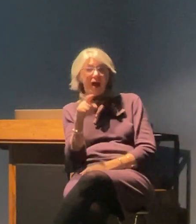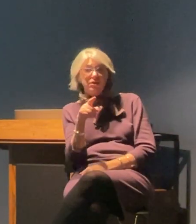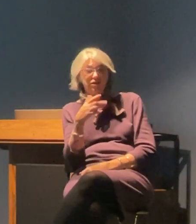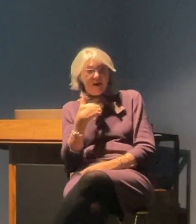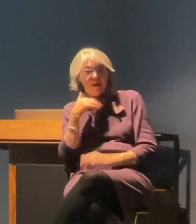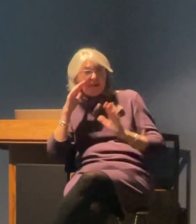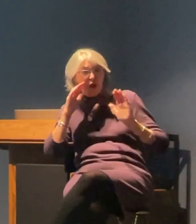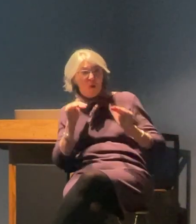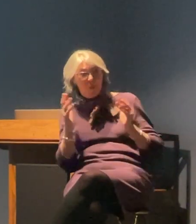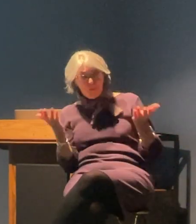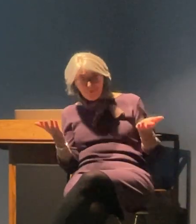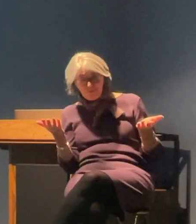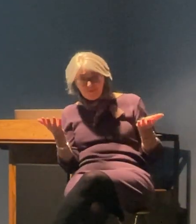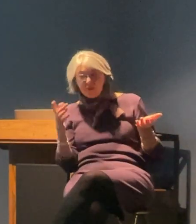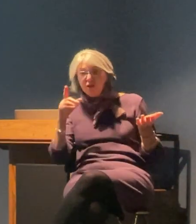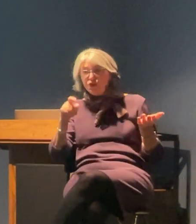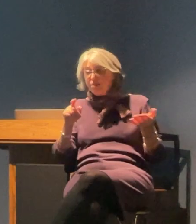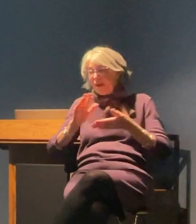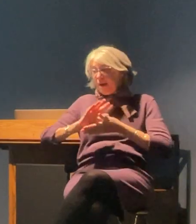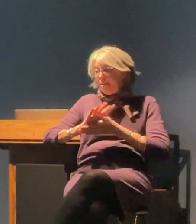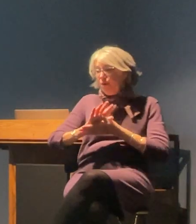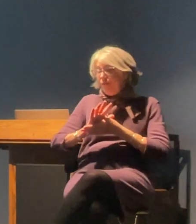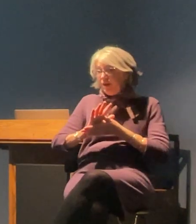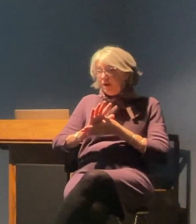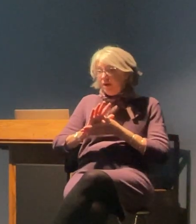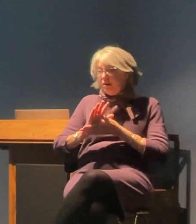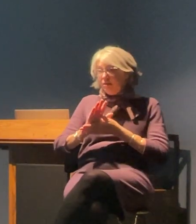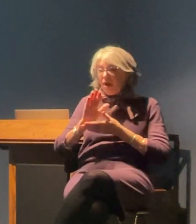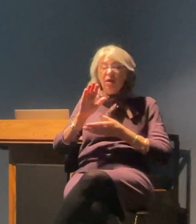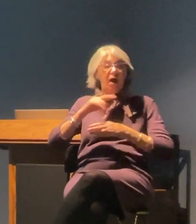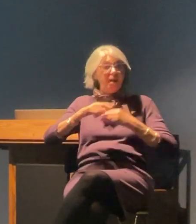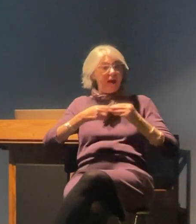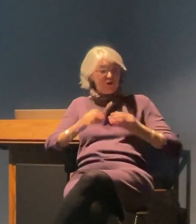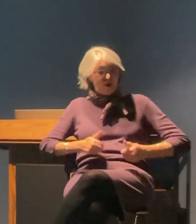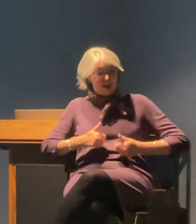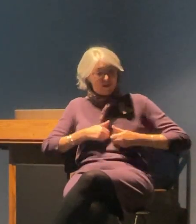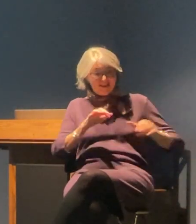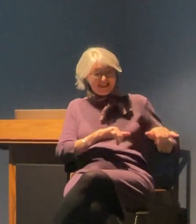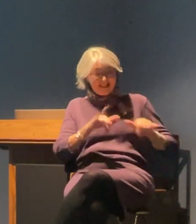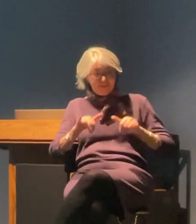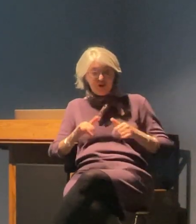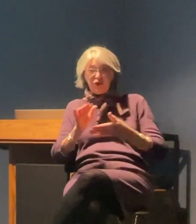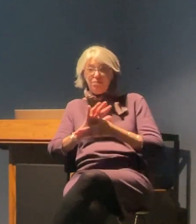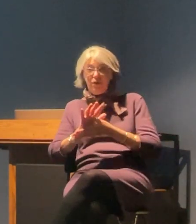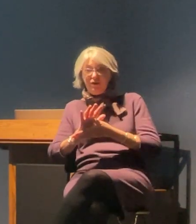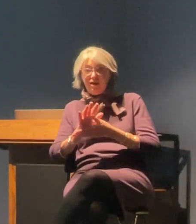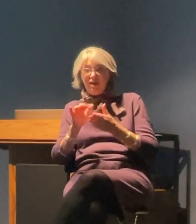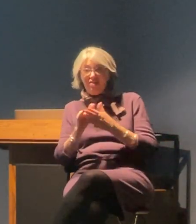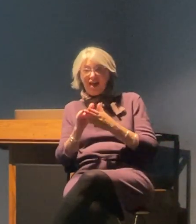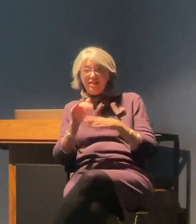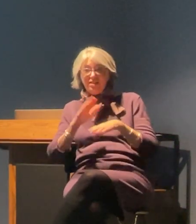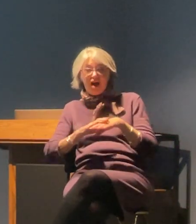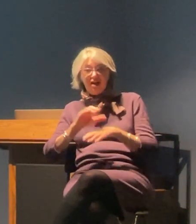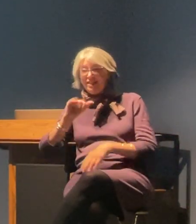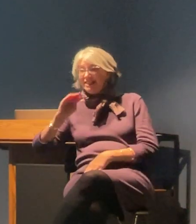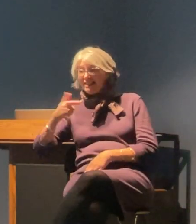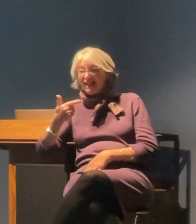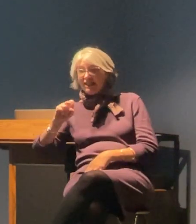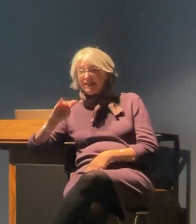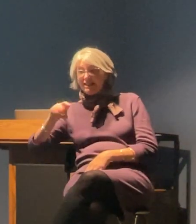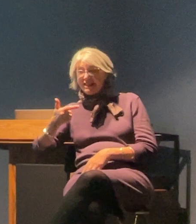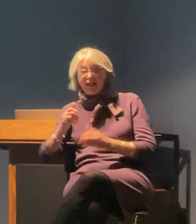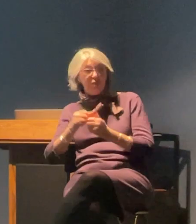my hope, there should be a movie on your life similar to the movie that is on Sing Sing